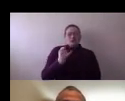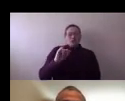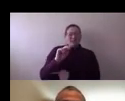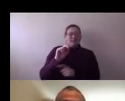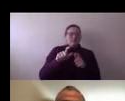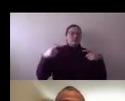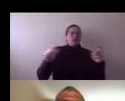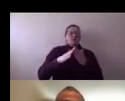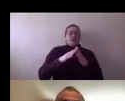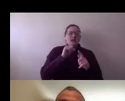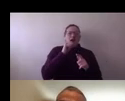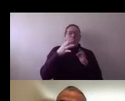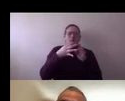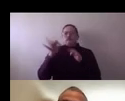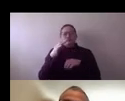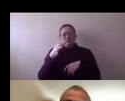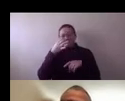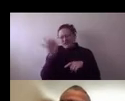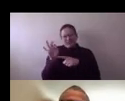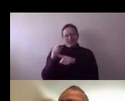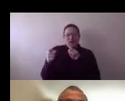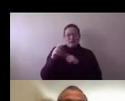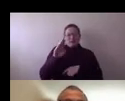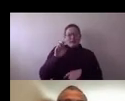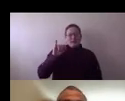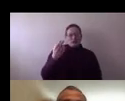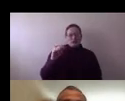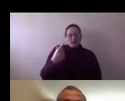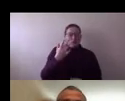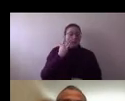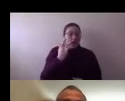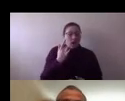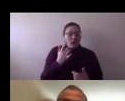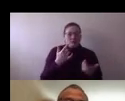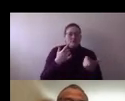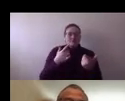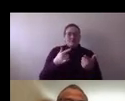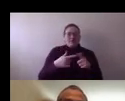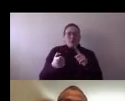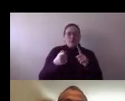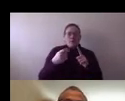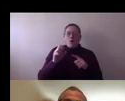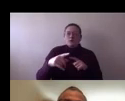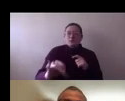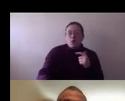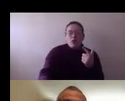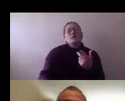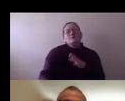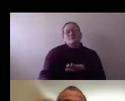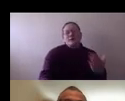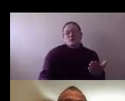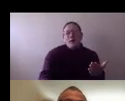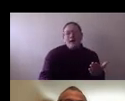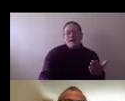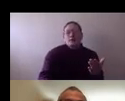from Beijing, because the existing head of the hospital just passed away suddenly. So she took on the